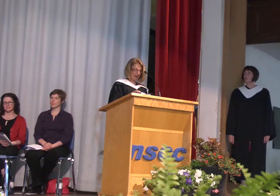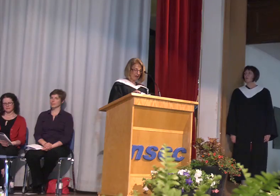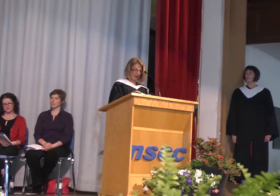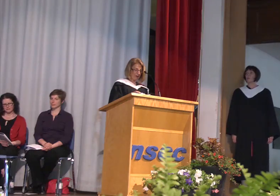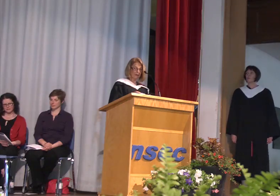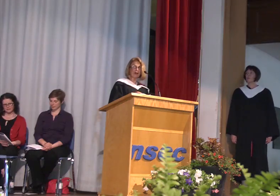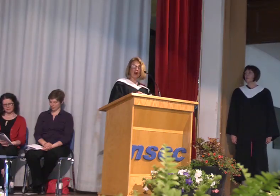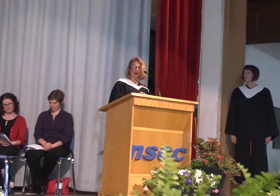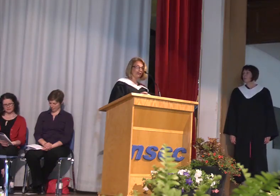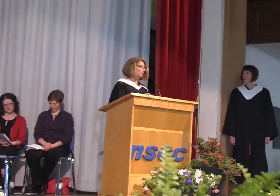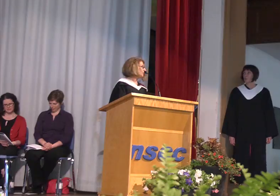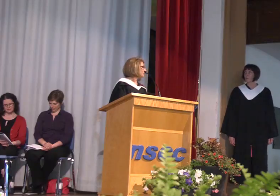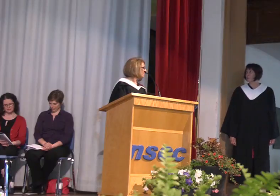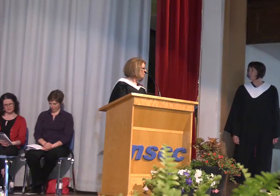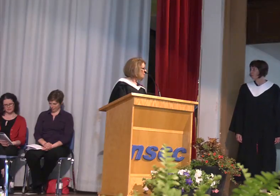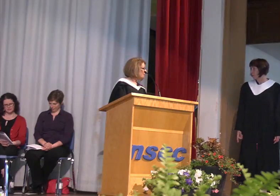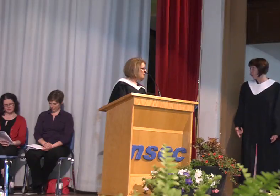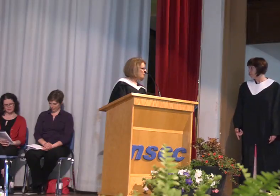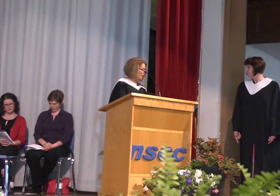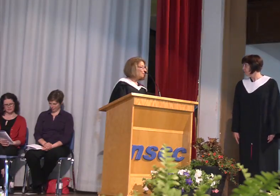Bernice Lario, honors.